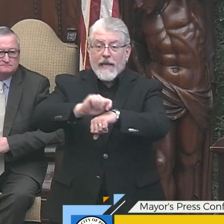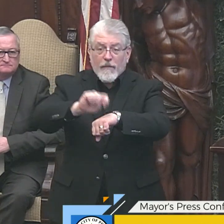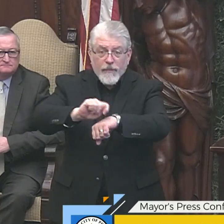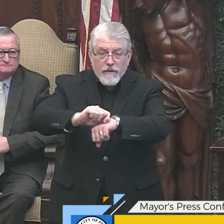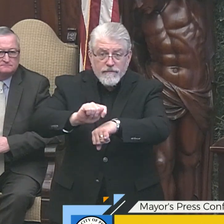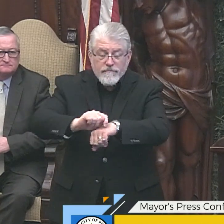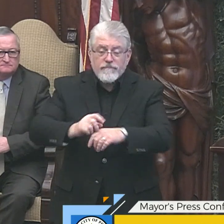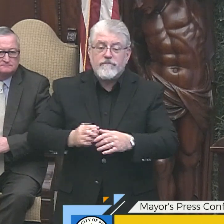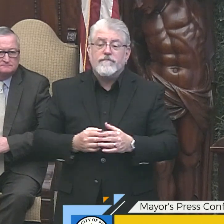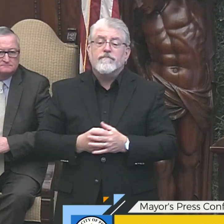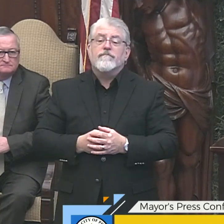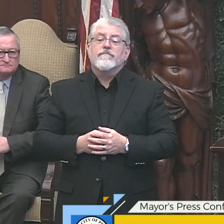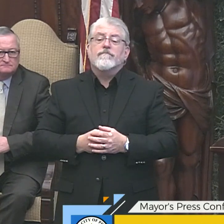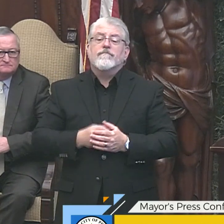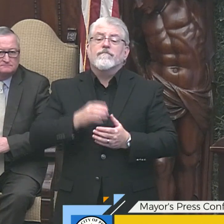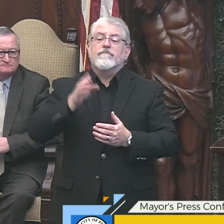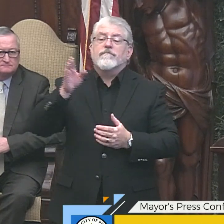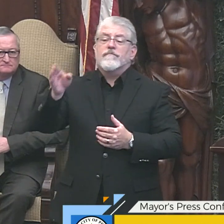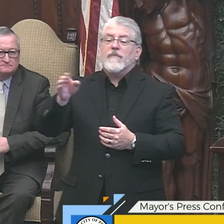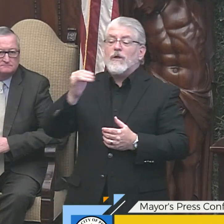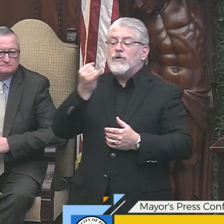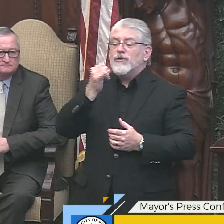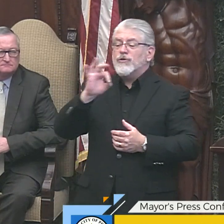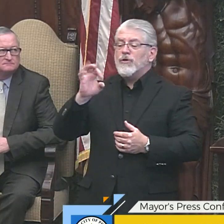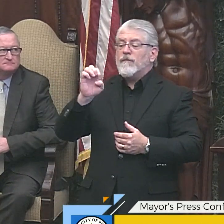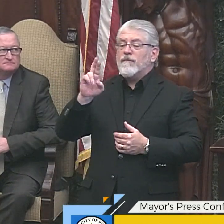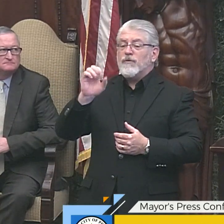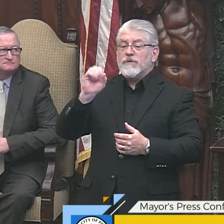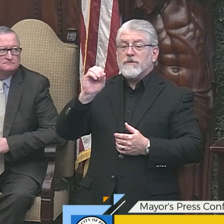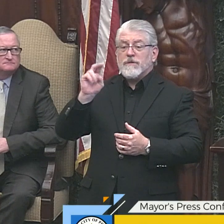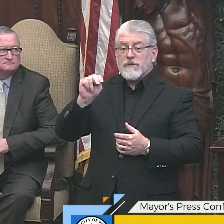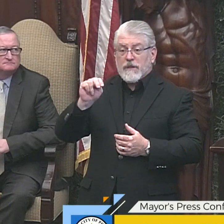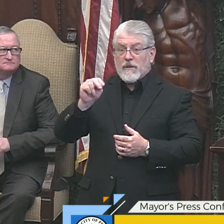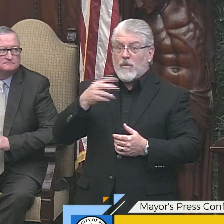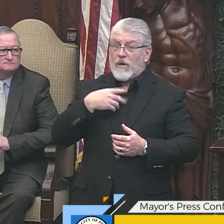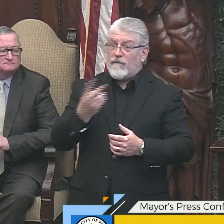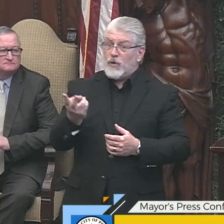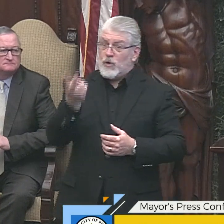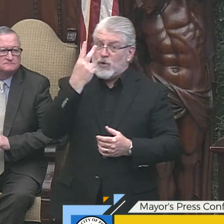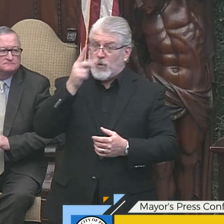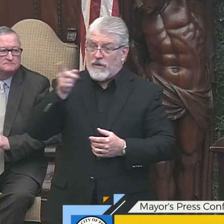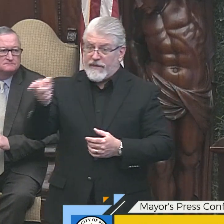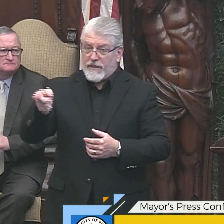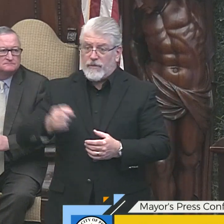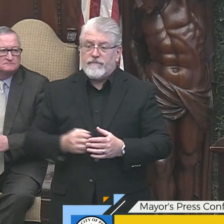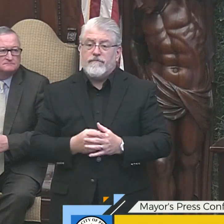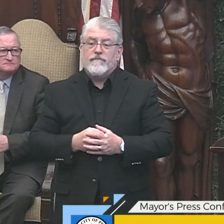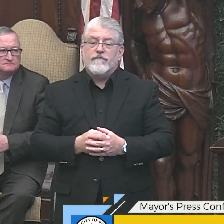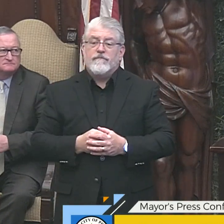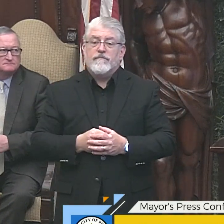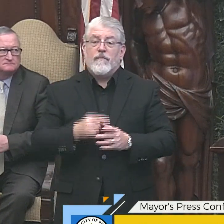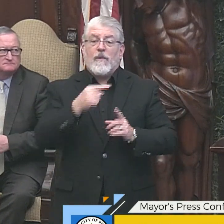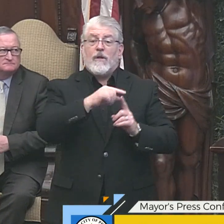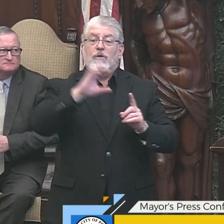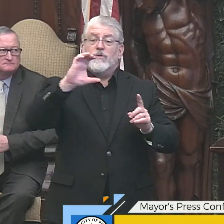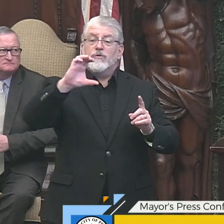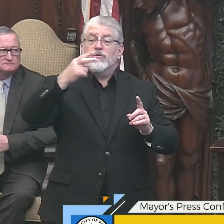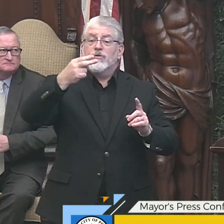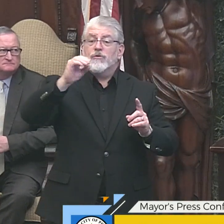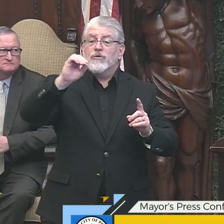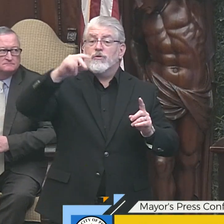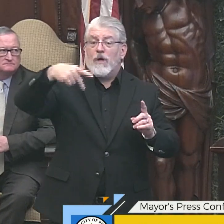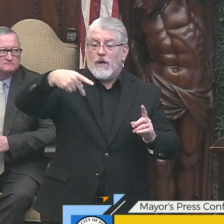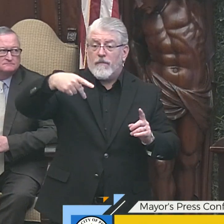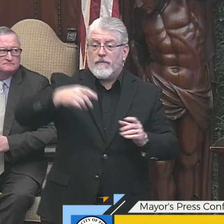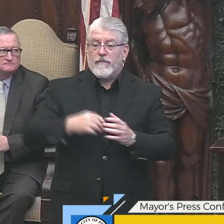Center City and one in Abington. And the Children's Hospital of Philadelphia has 1 site near its West Philadelphia campus. Cumulatively,